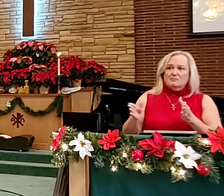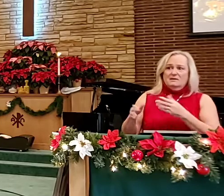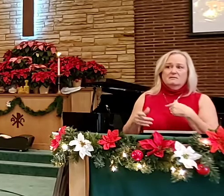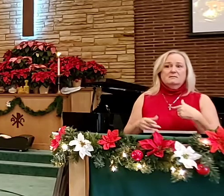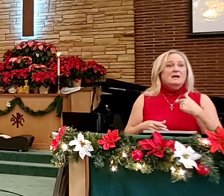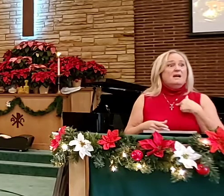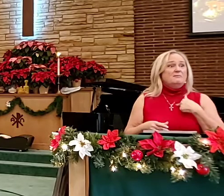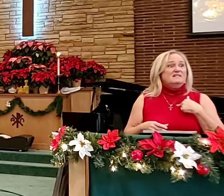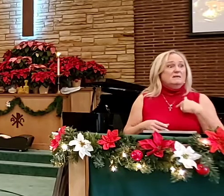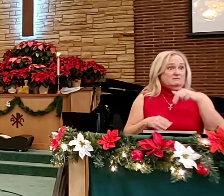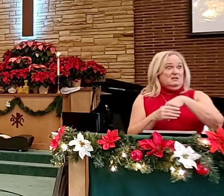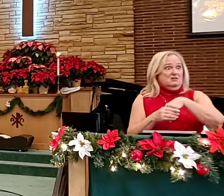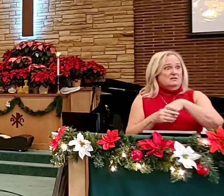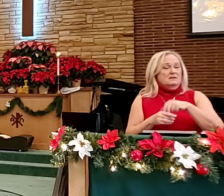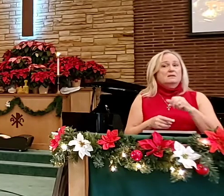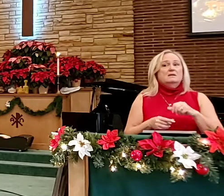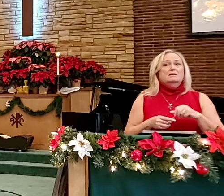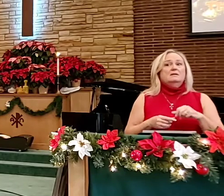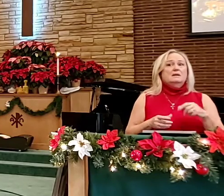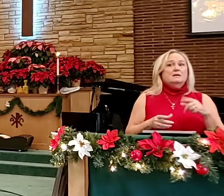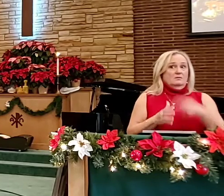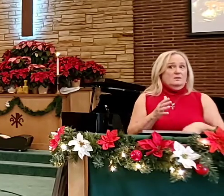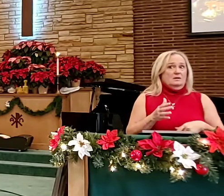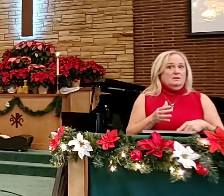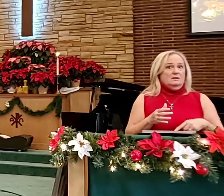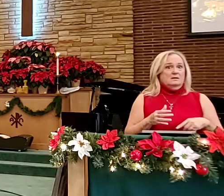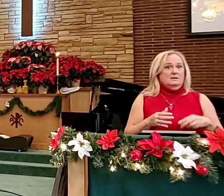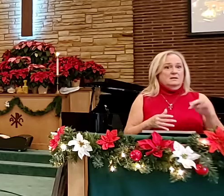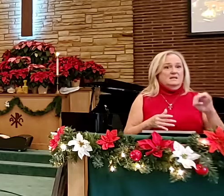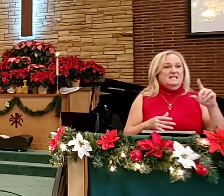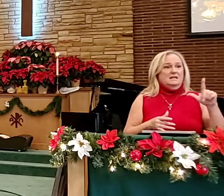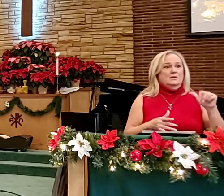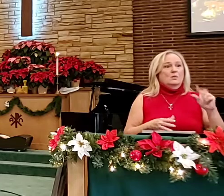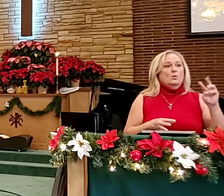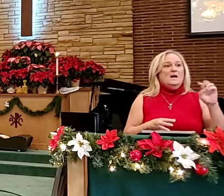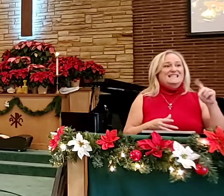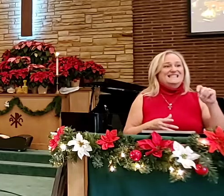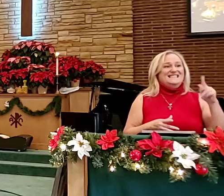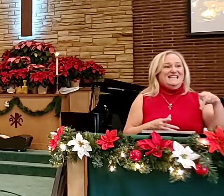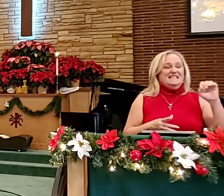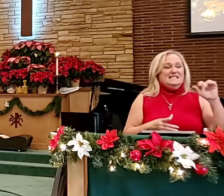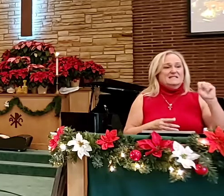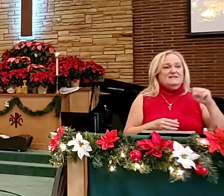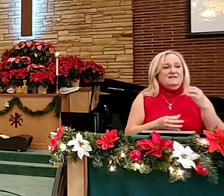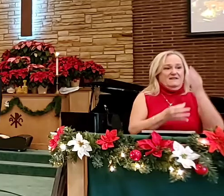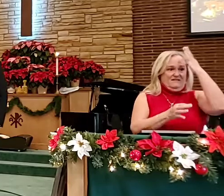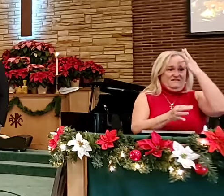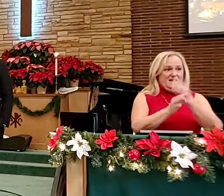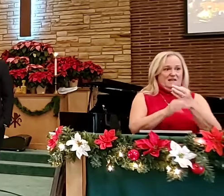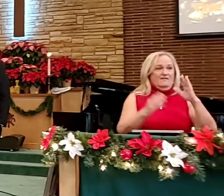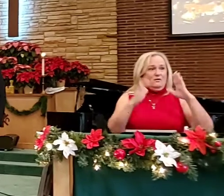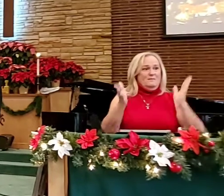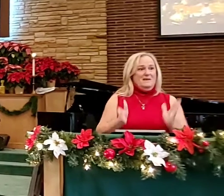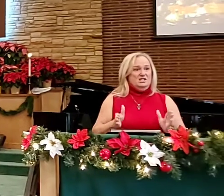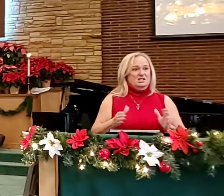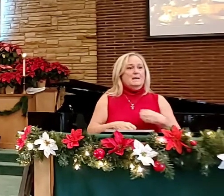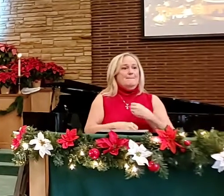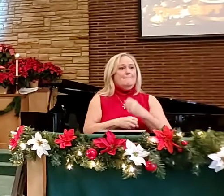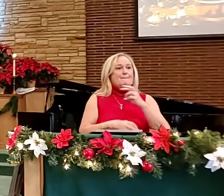included. That's what Neil Watkins, who is the faith formation minister for the